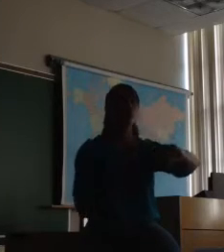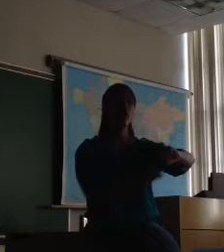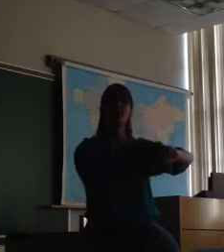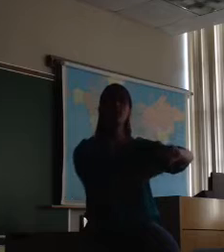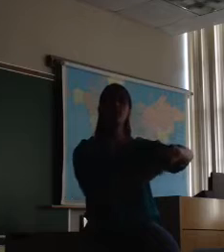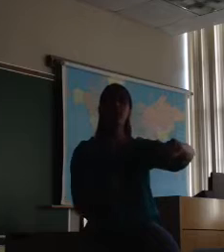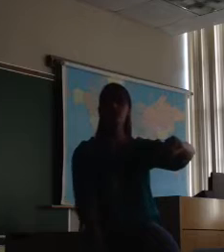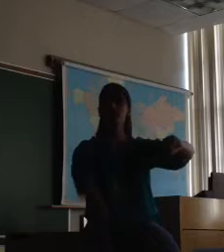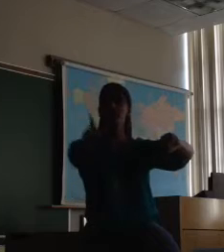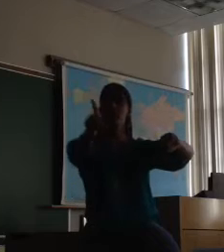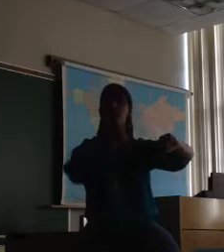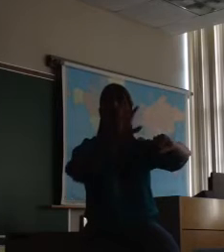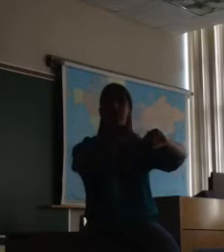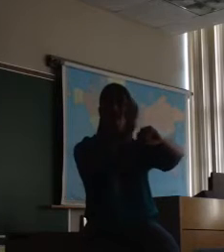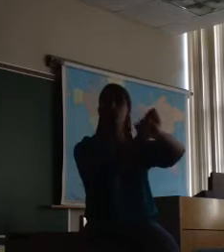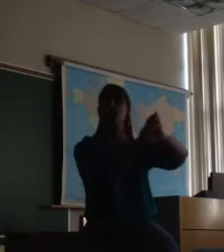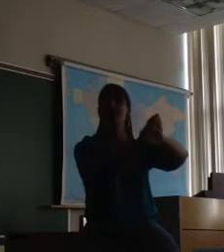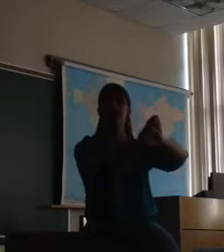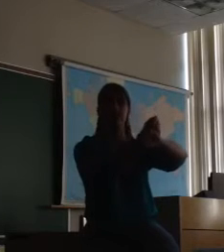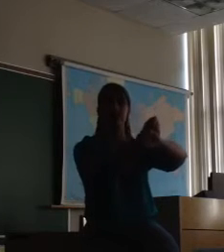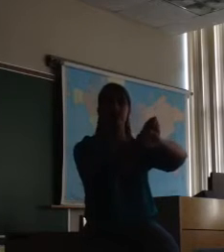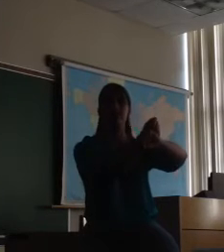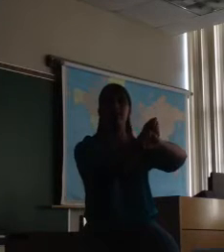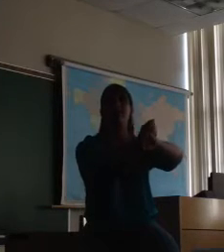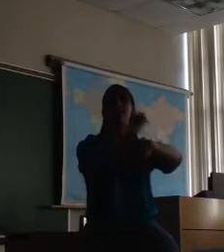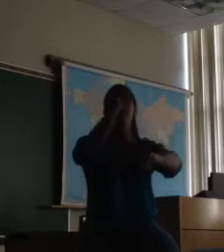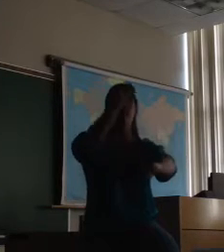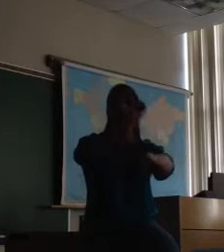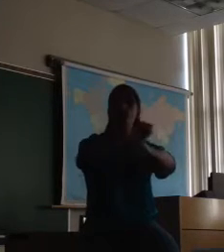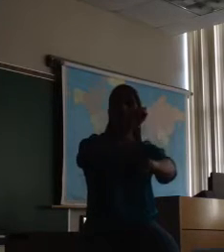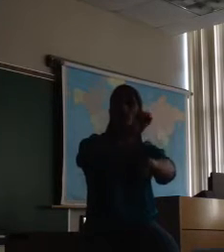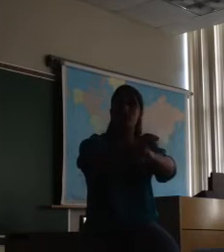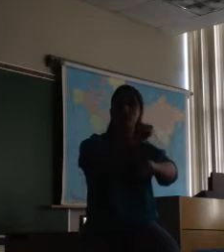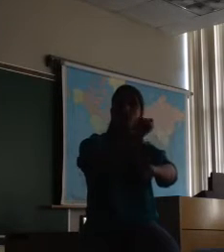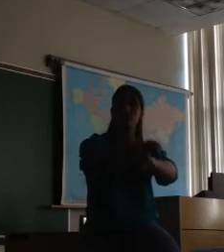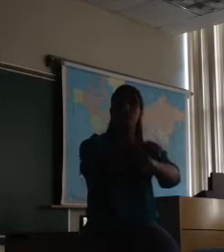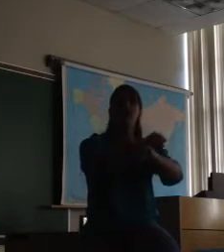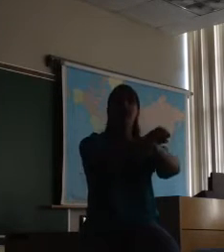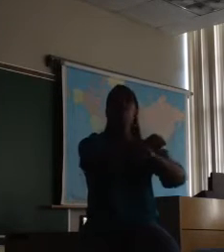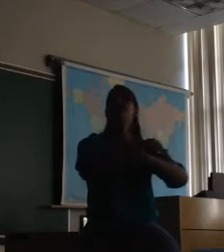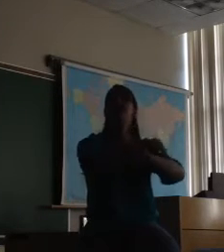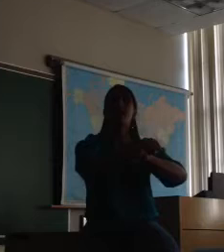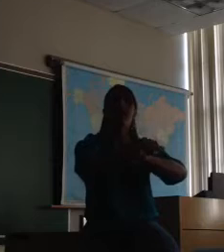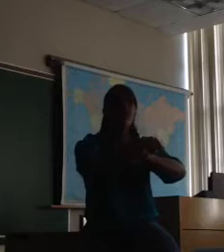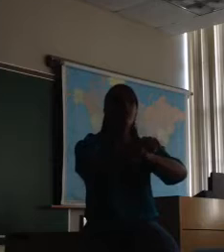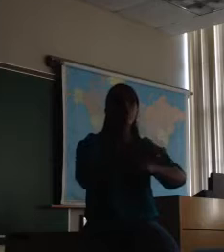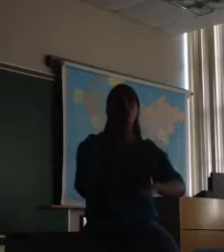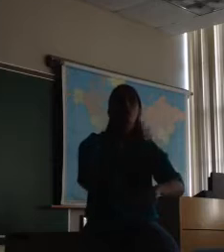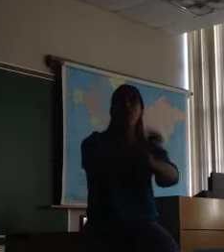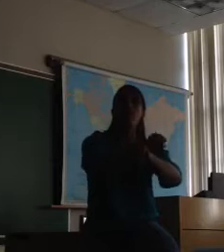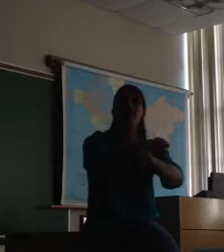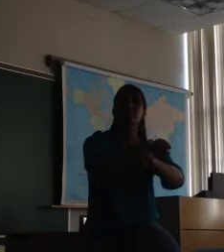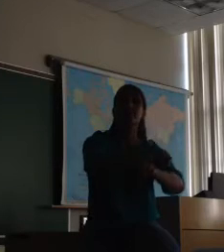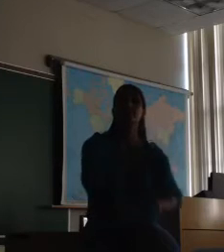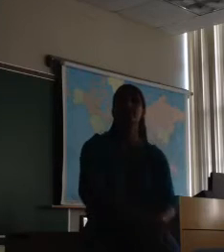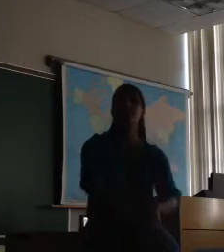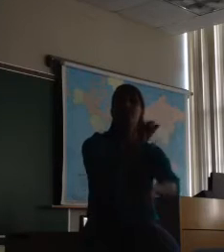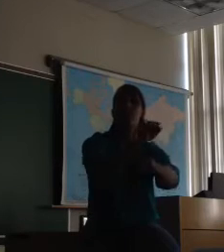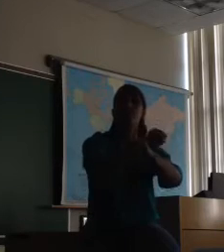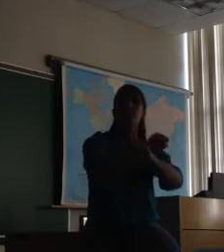go. non-dominant hand, which is that one. Good. Good. Exactly like that. And then work. yeah. And then slave or arrest. I got you. Arrest.